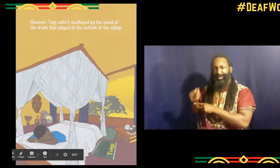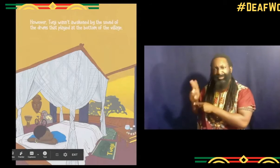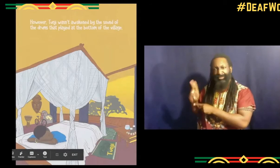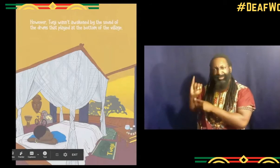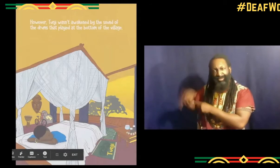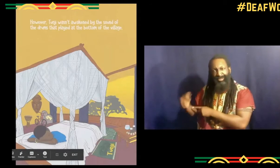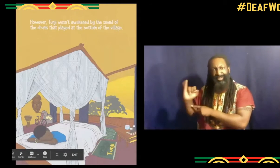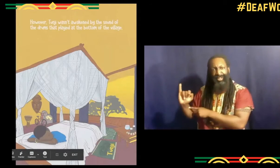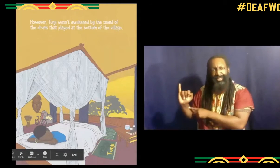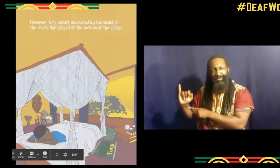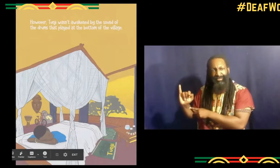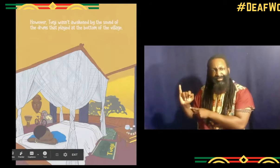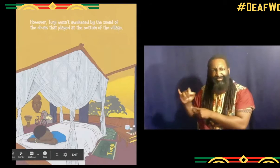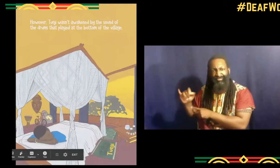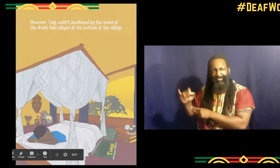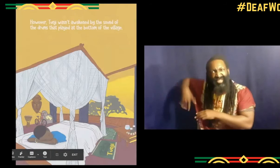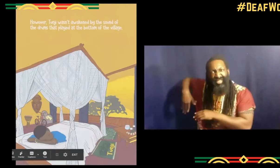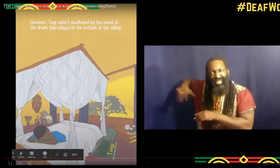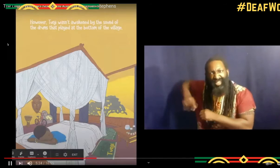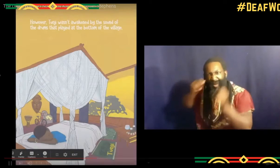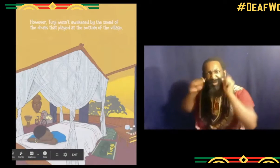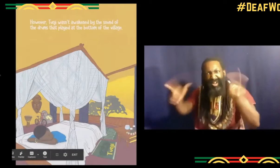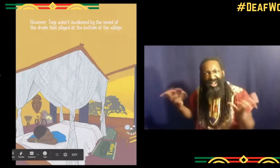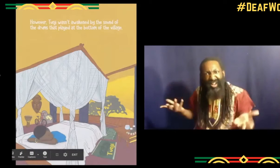However, Tunji